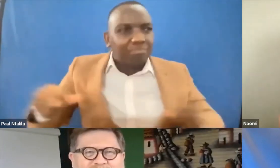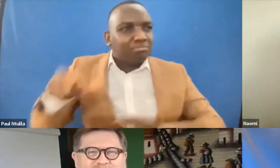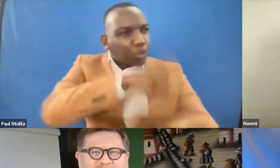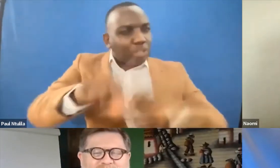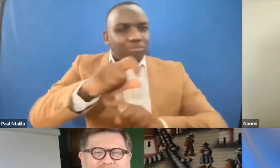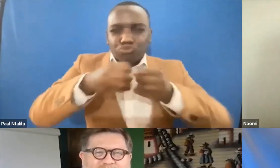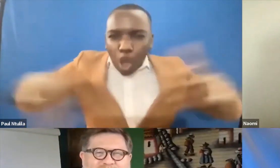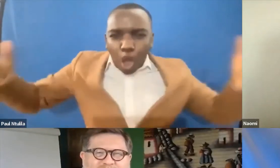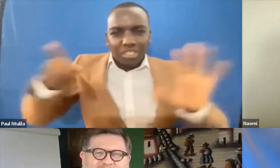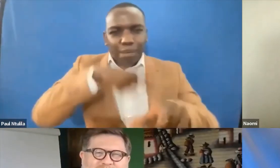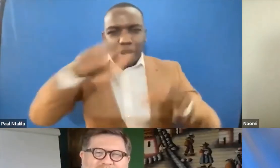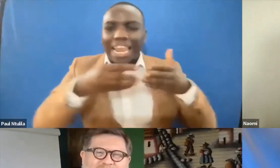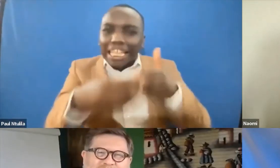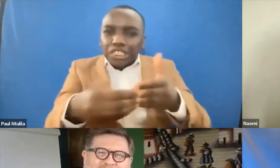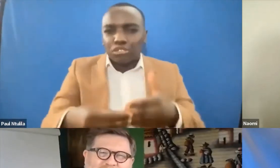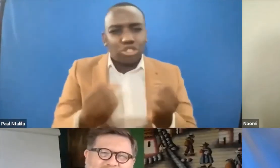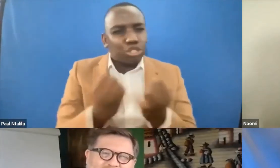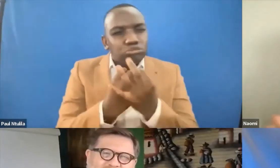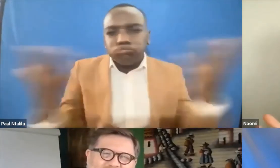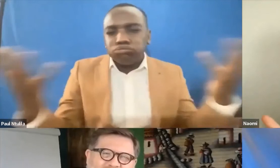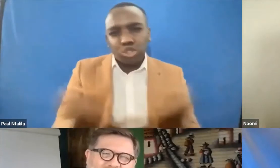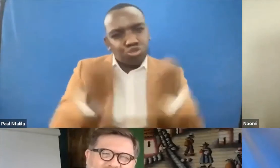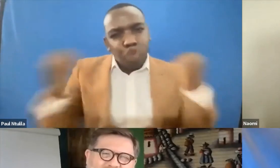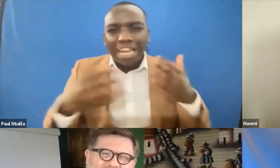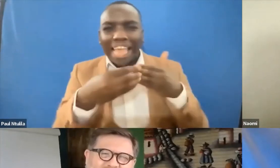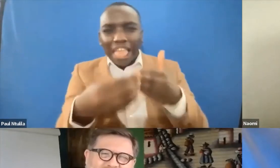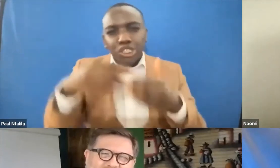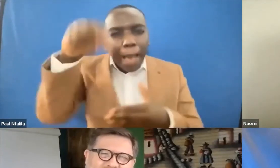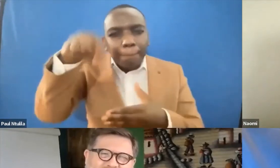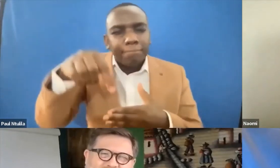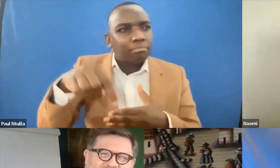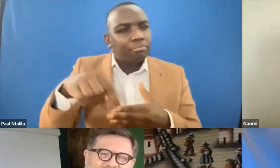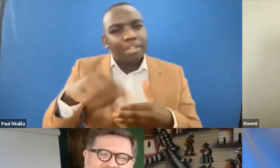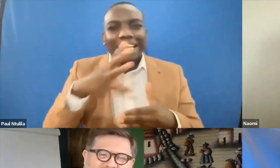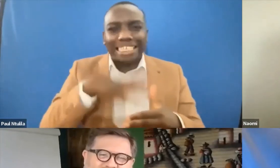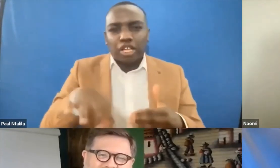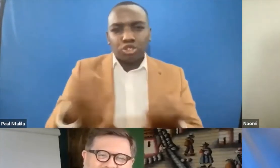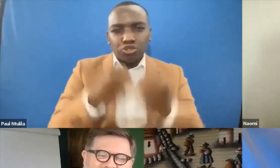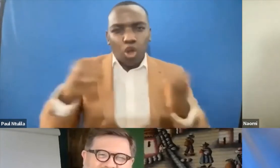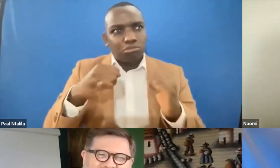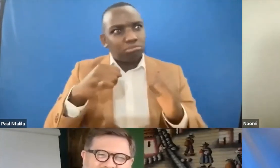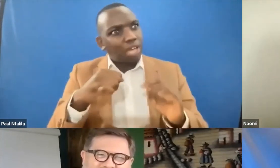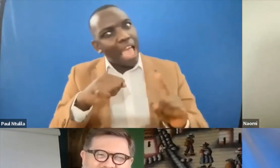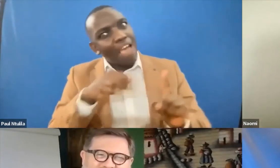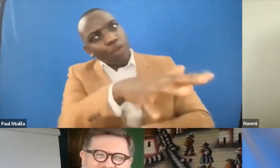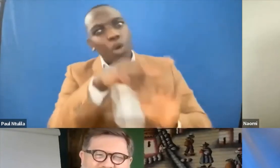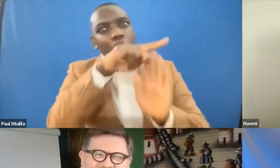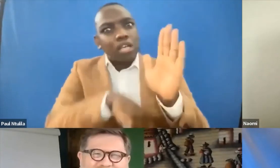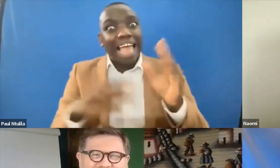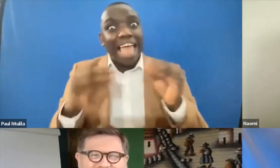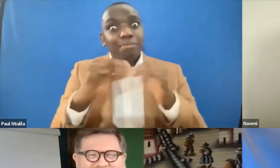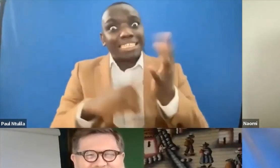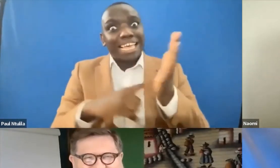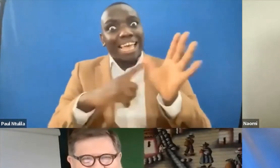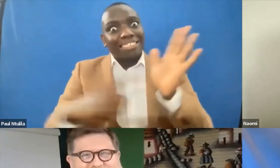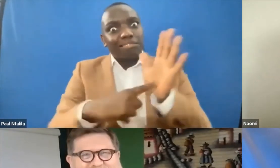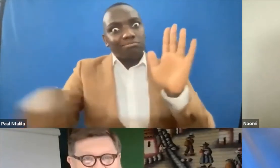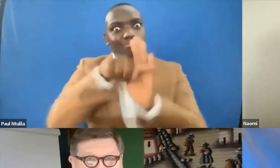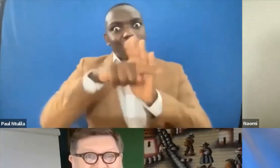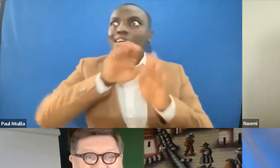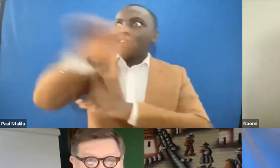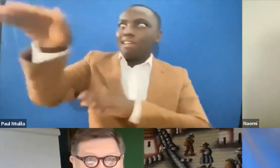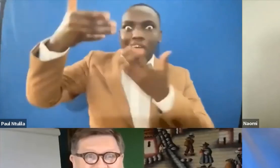really encourage all of you, members of the deaf community, I encourage everyone to believe that you can deliver strong